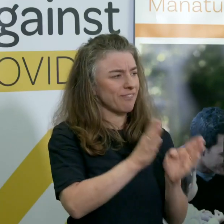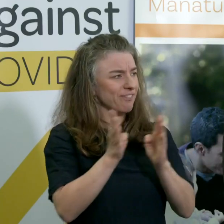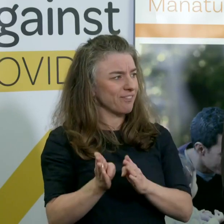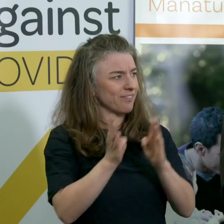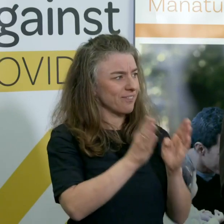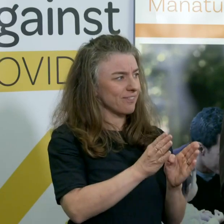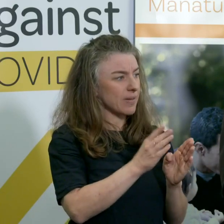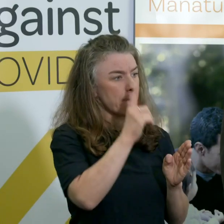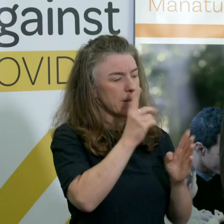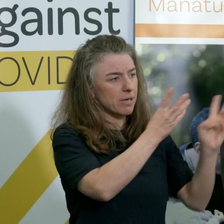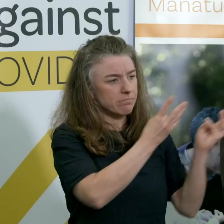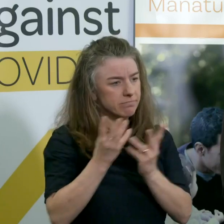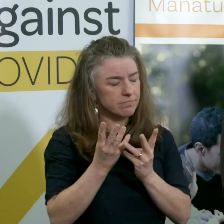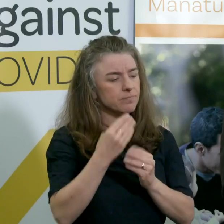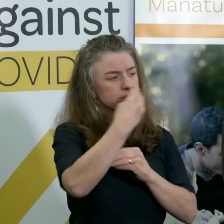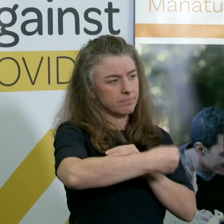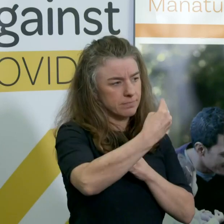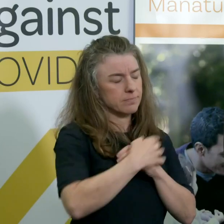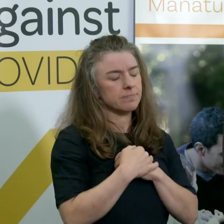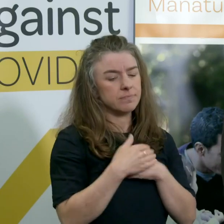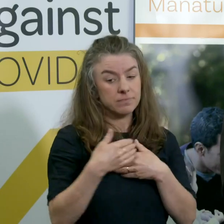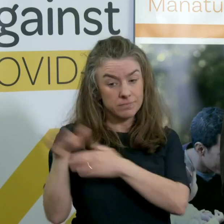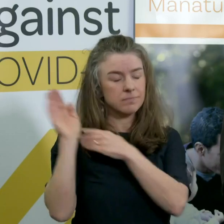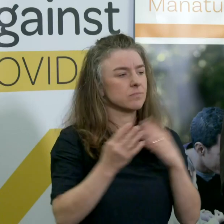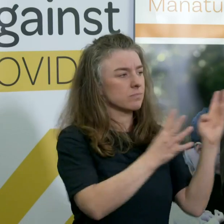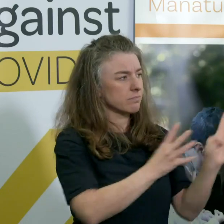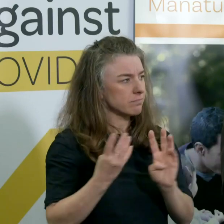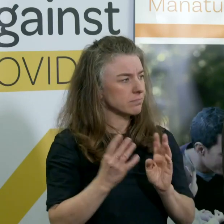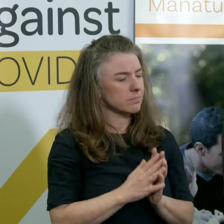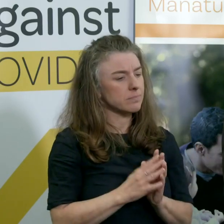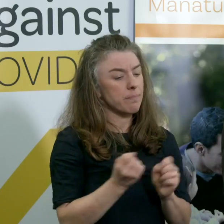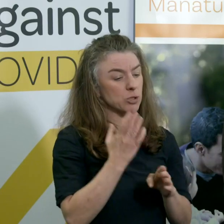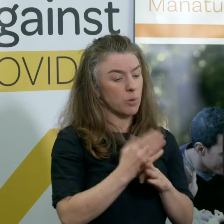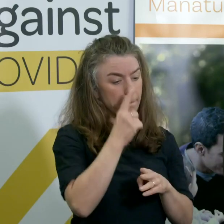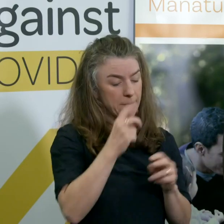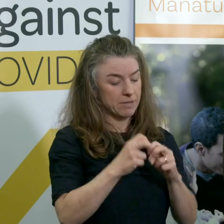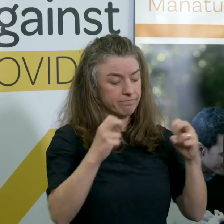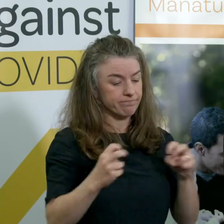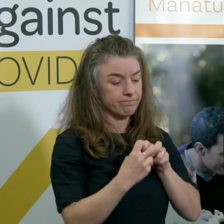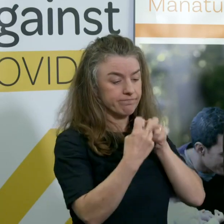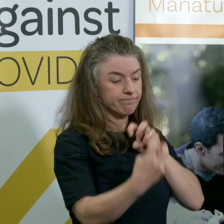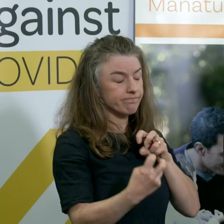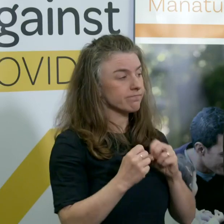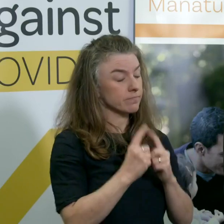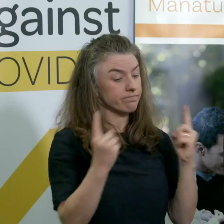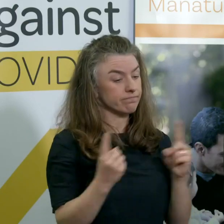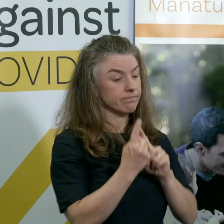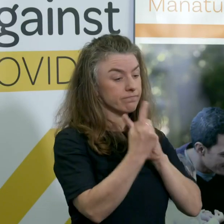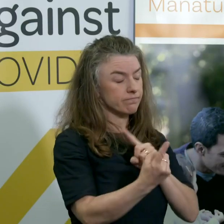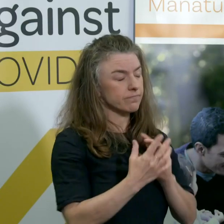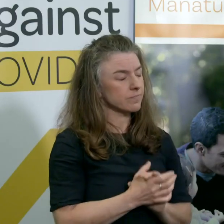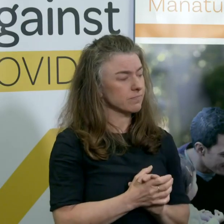ensuring physical distance between people who are in the restaurant, and likewise in a bar. There can be a limit put on, and this often happens